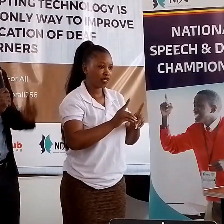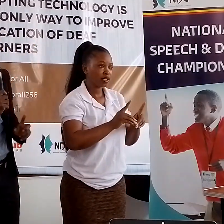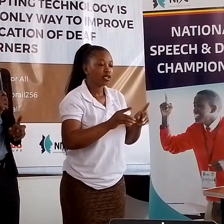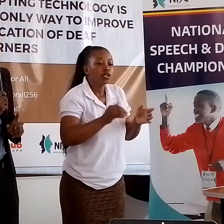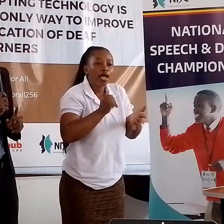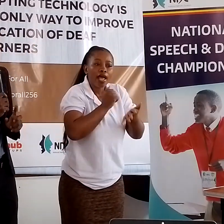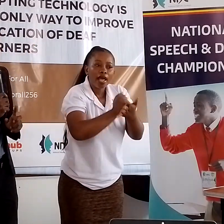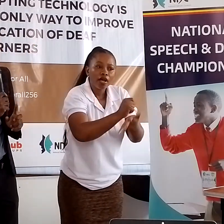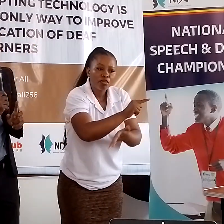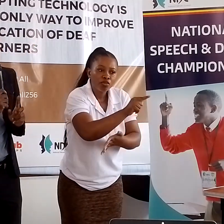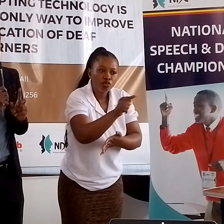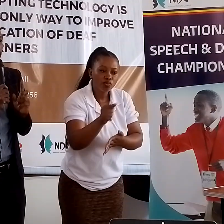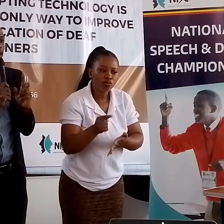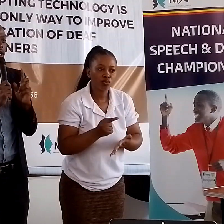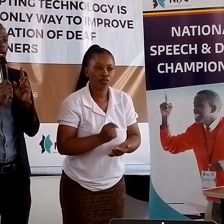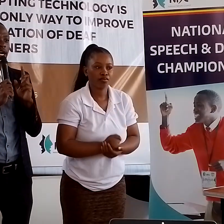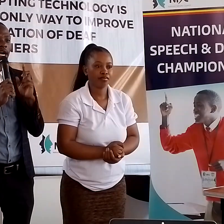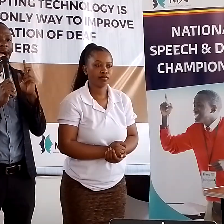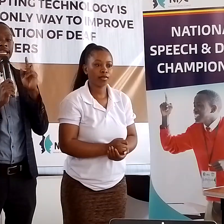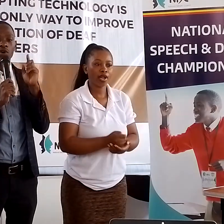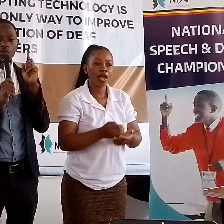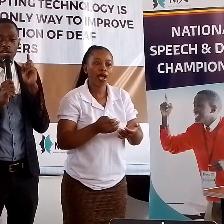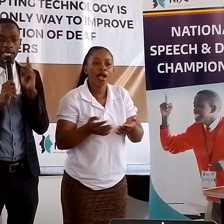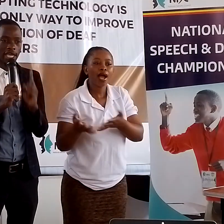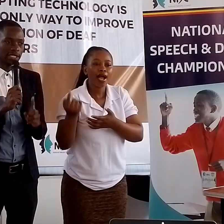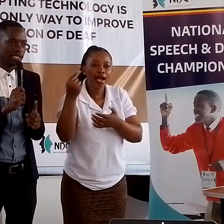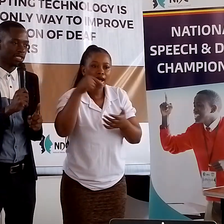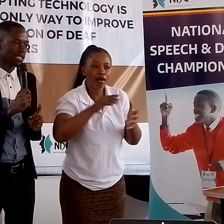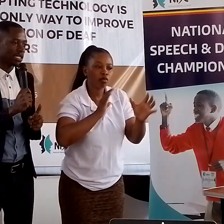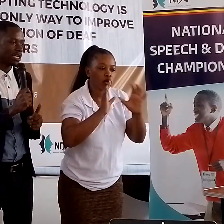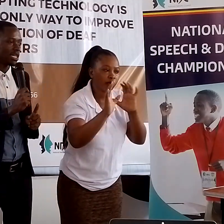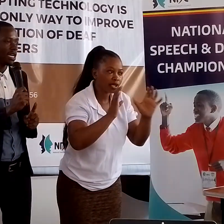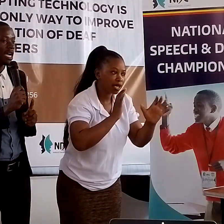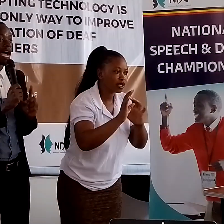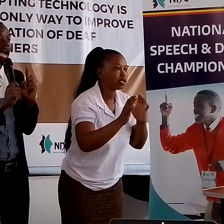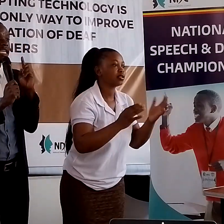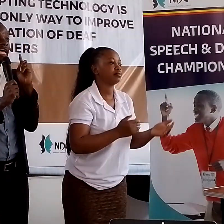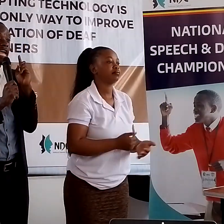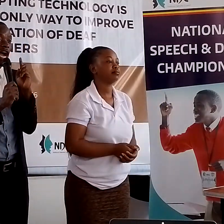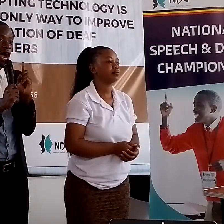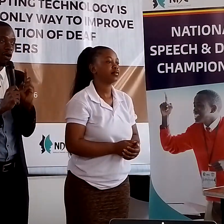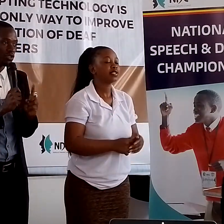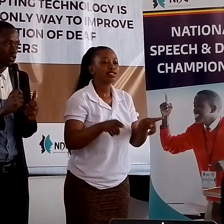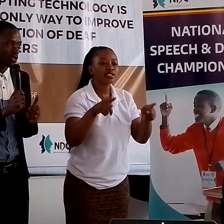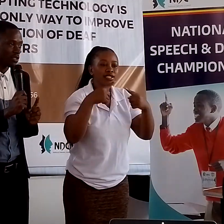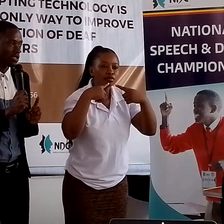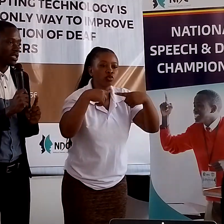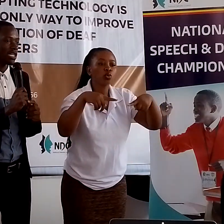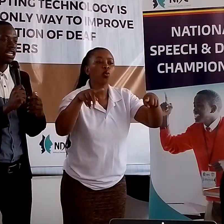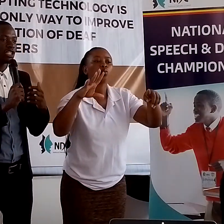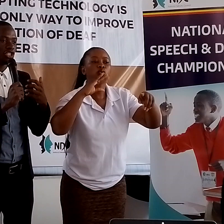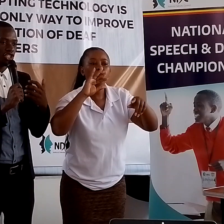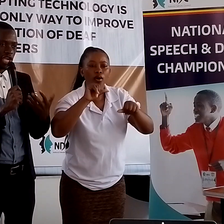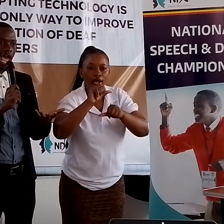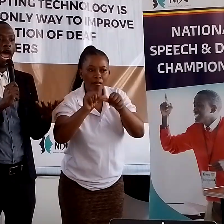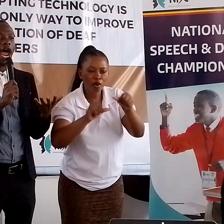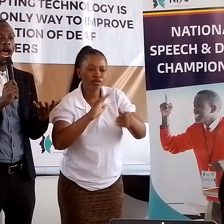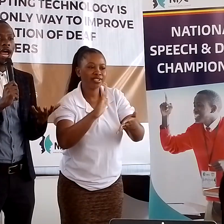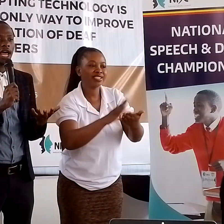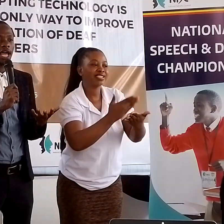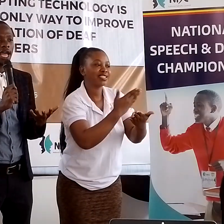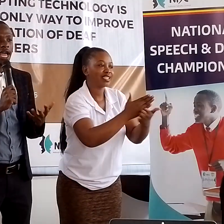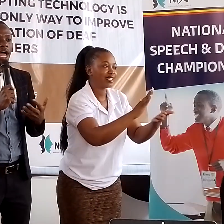to help you come and communicate and air out,